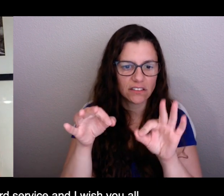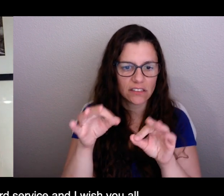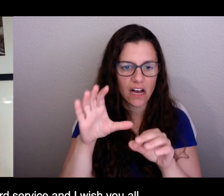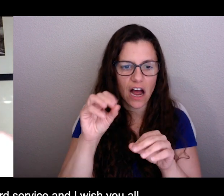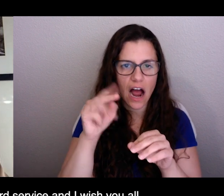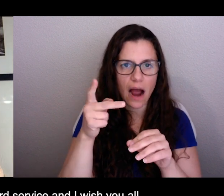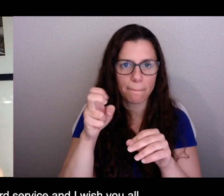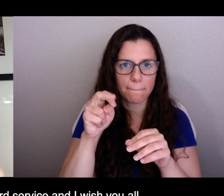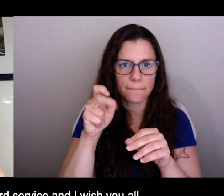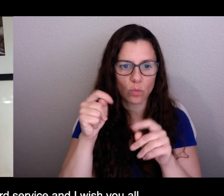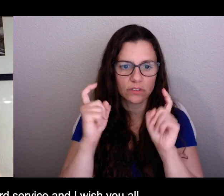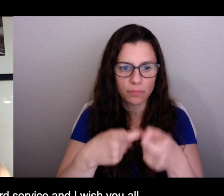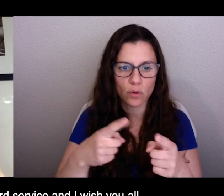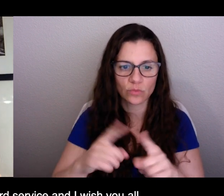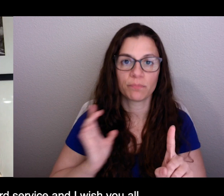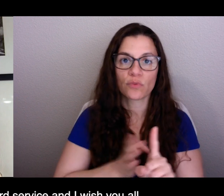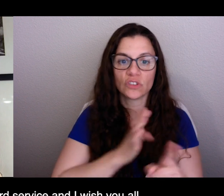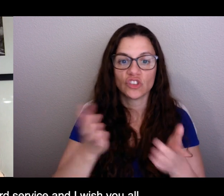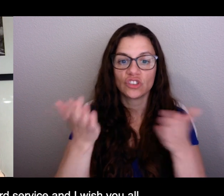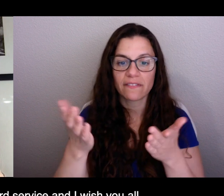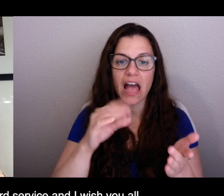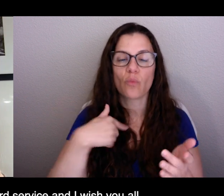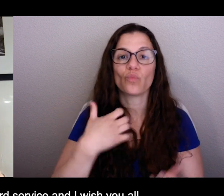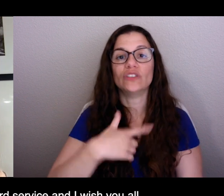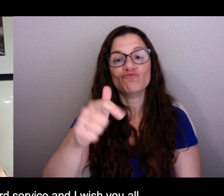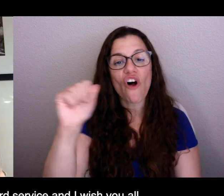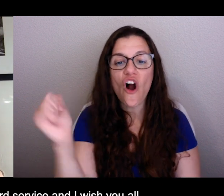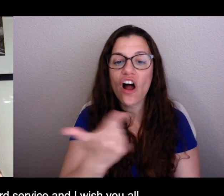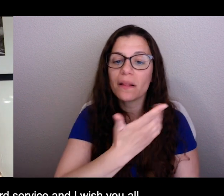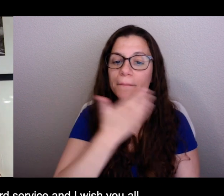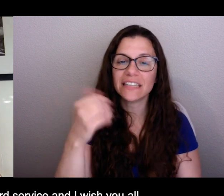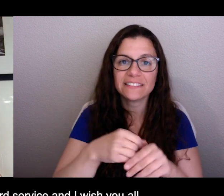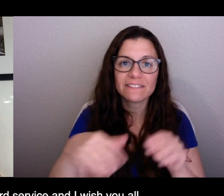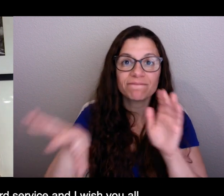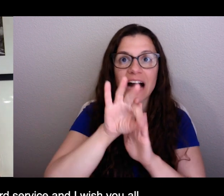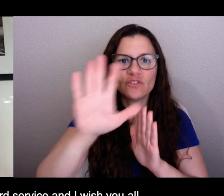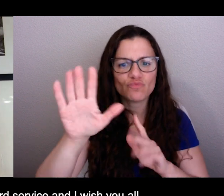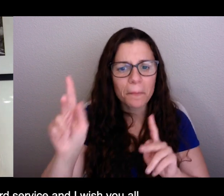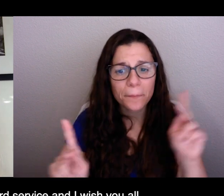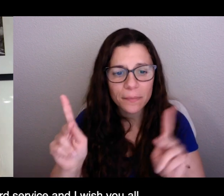you all the best in finding your people and your board.